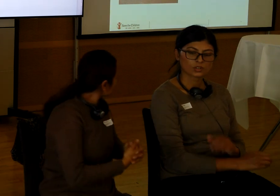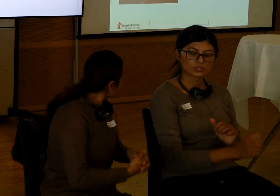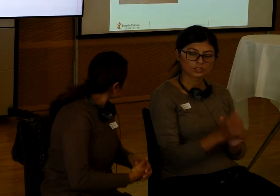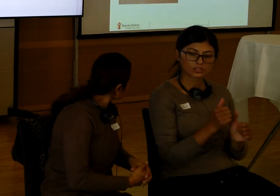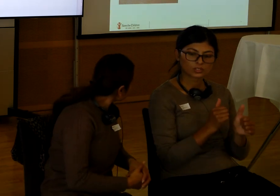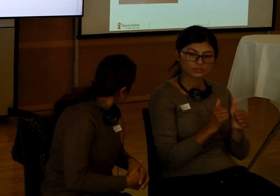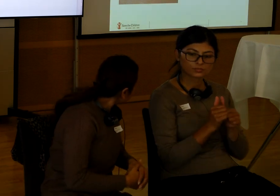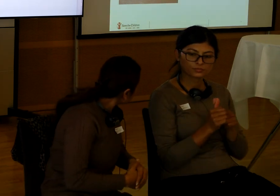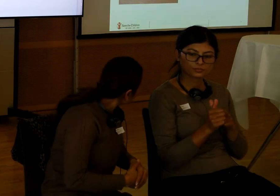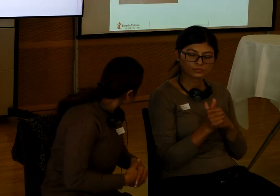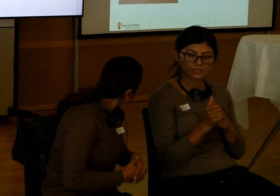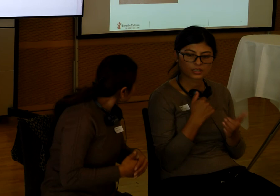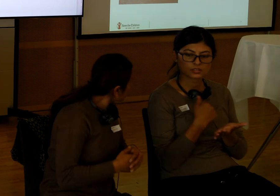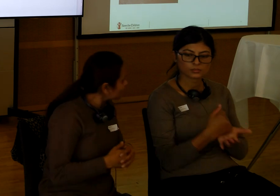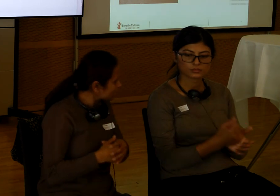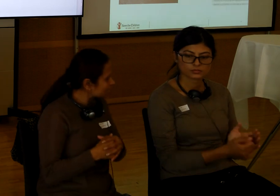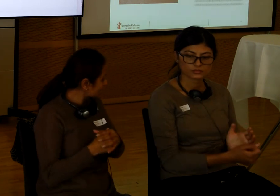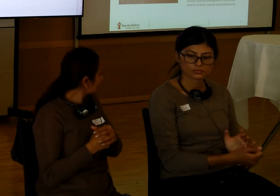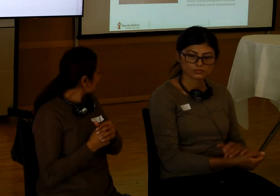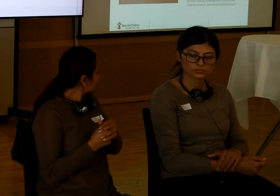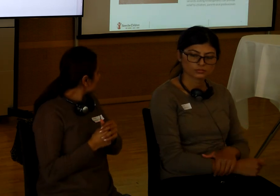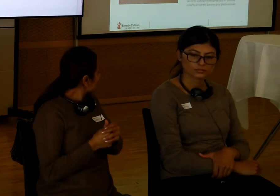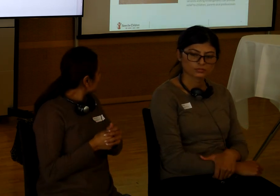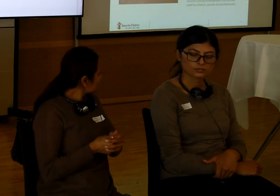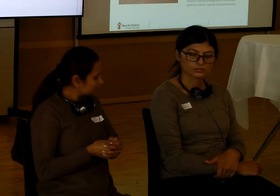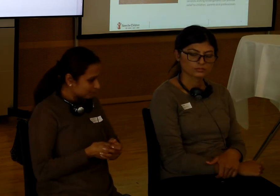parents and the teachers.